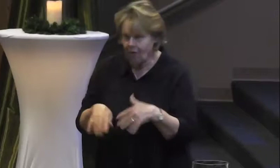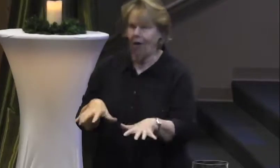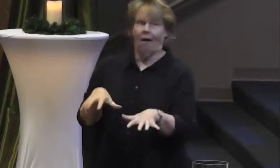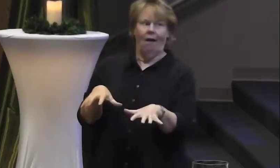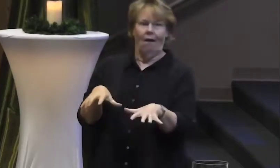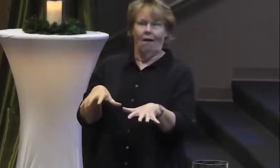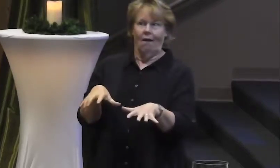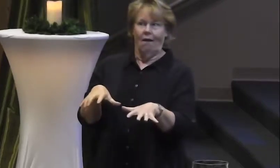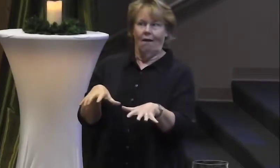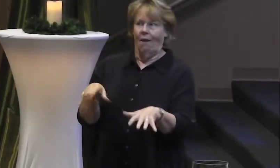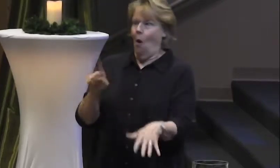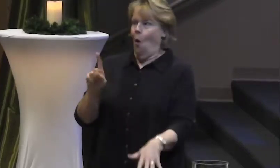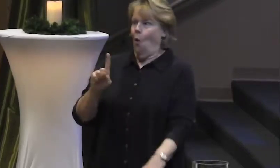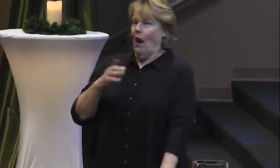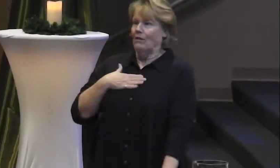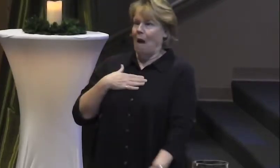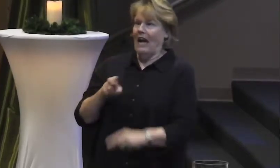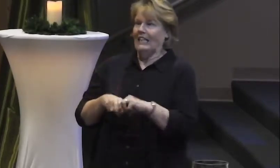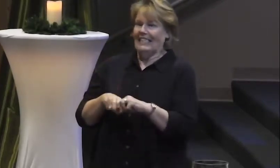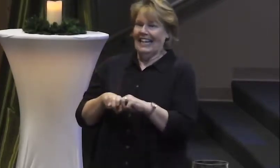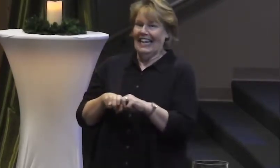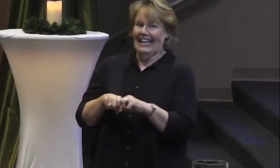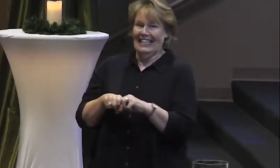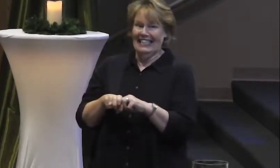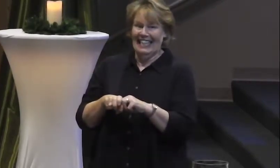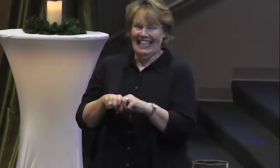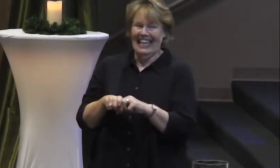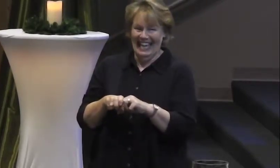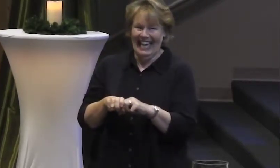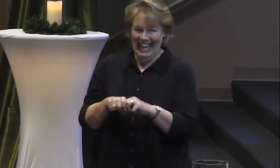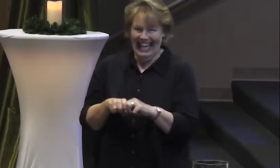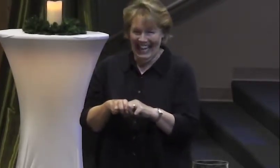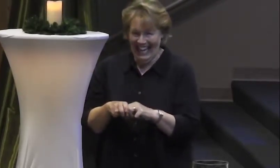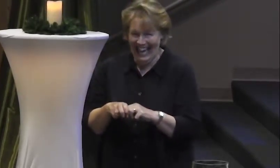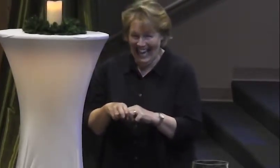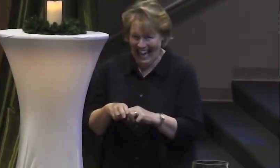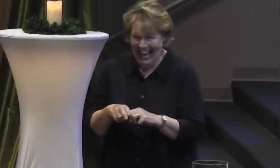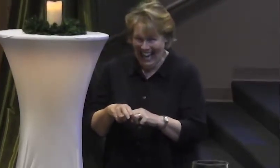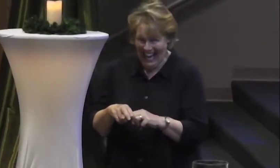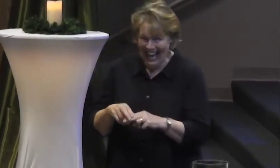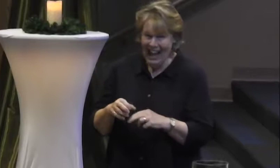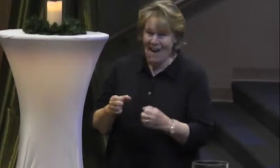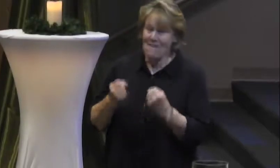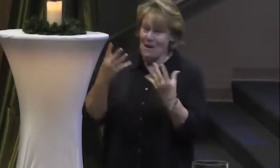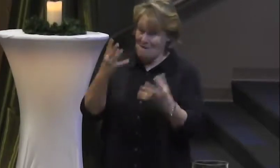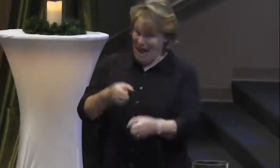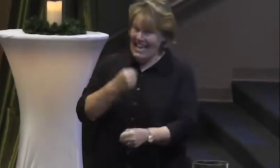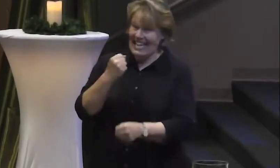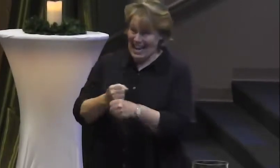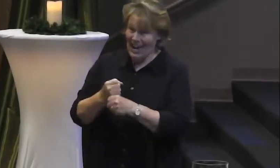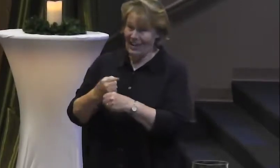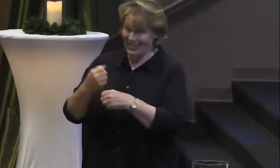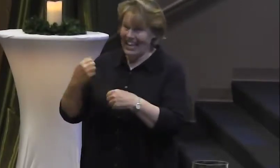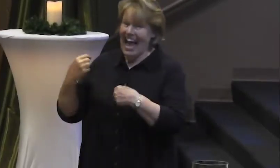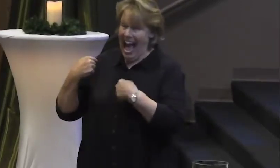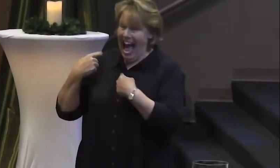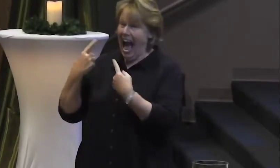sit. Because here's the deal, I've watched this for years. Some of you are kind of flexible, you try out new areas, but a bunch of